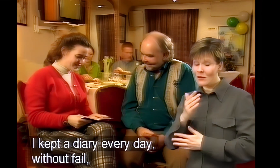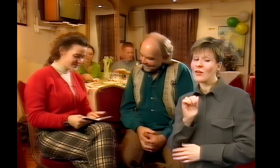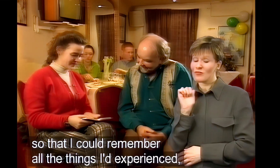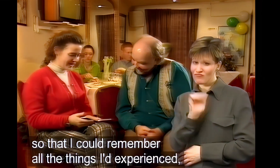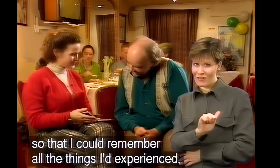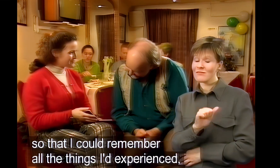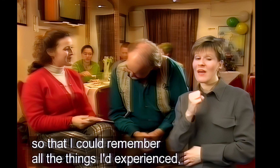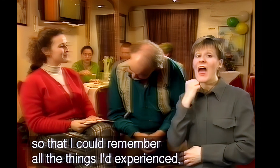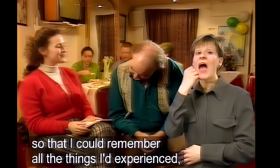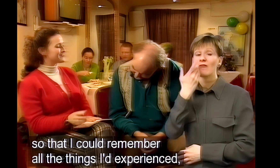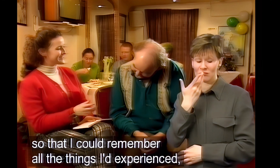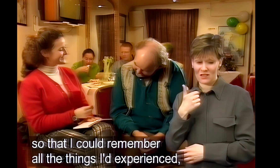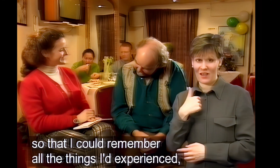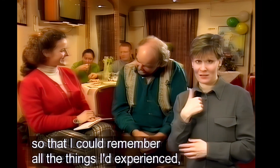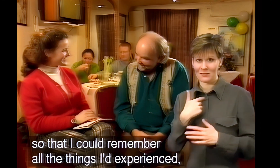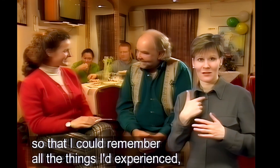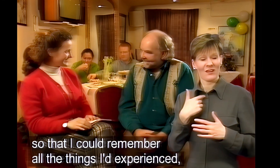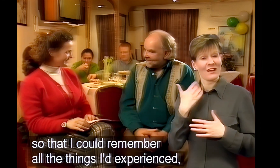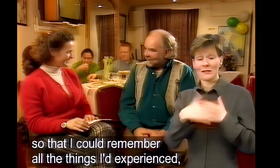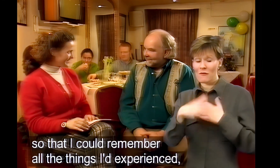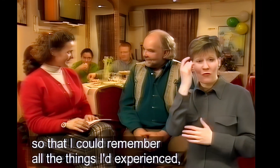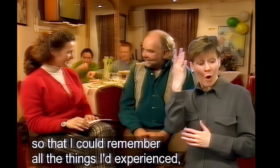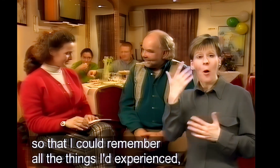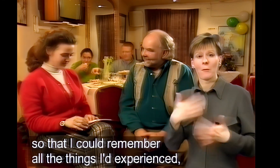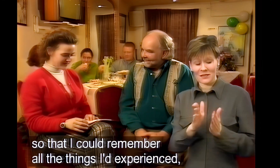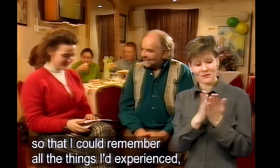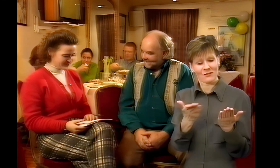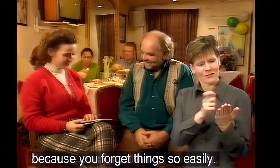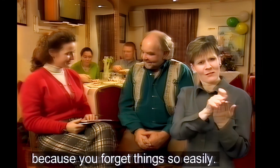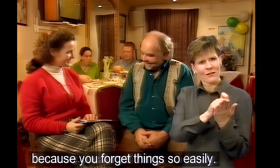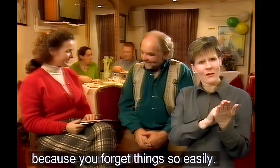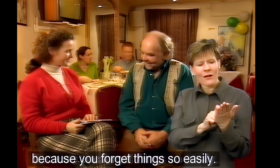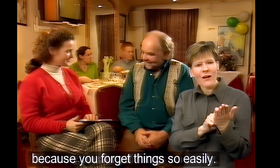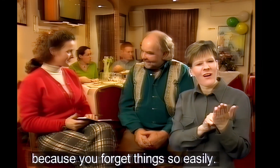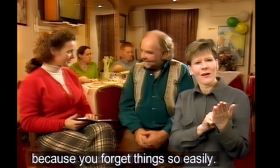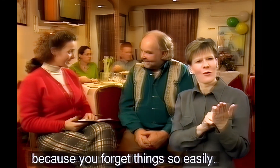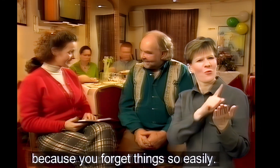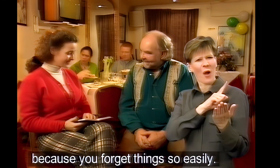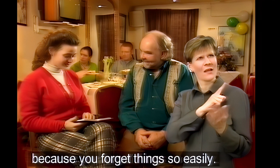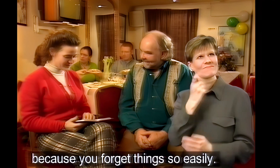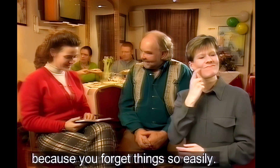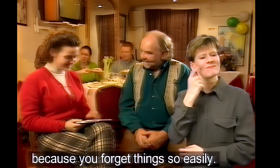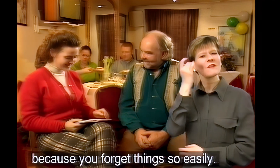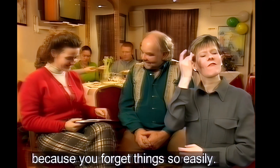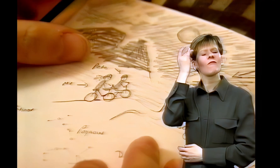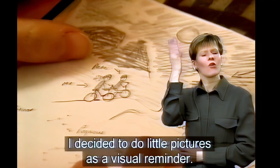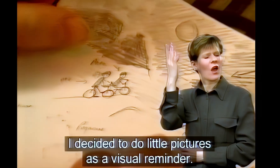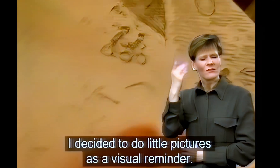so that I could remember all the little things that I'd experienced during the day, because you forget things so easily. Right. And